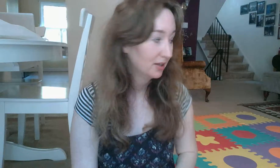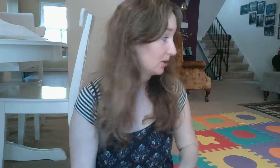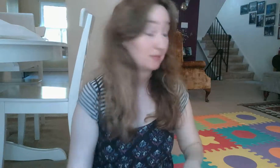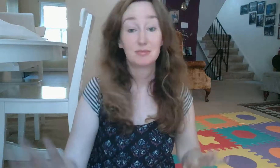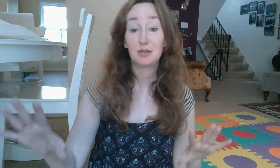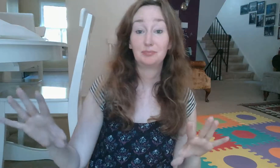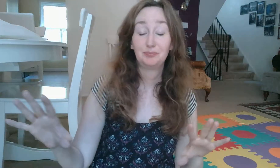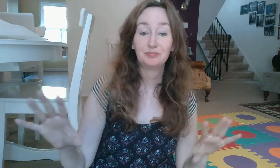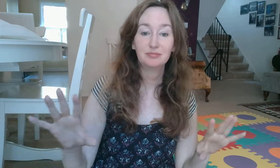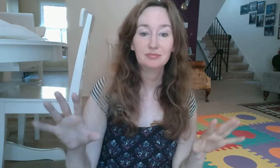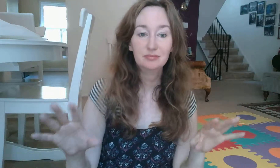Okay, so